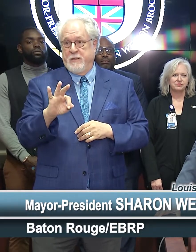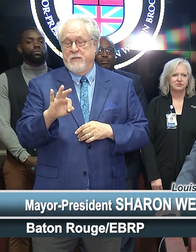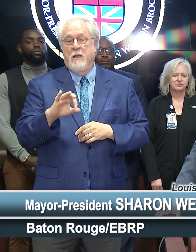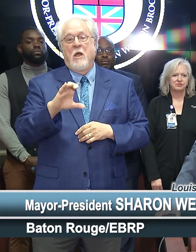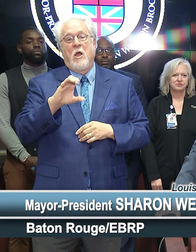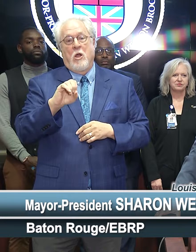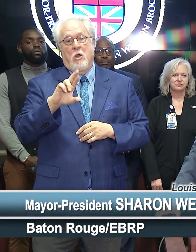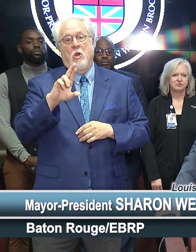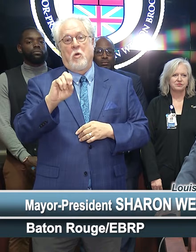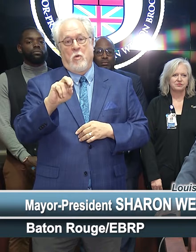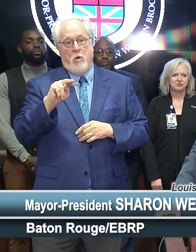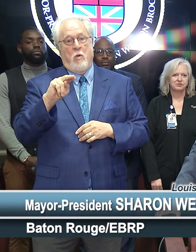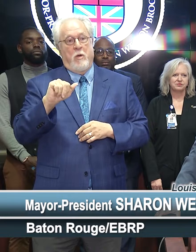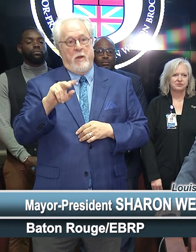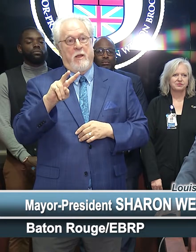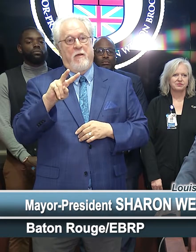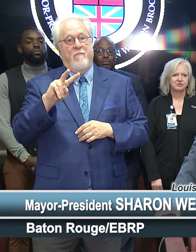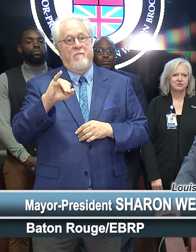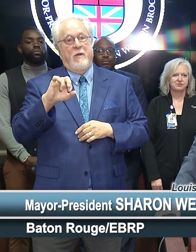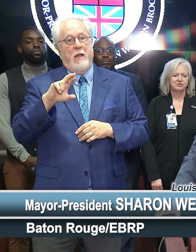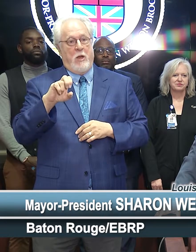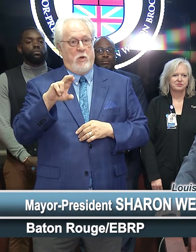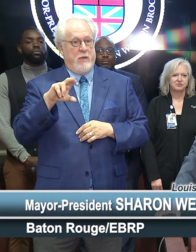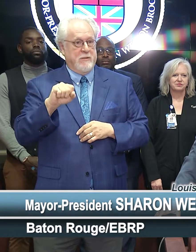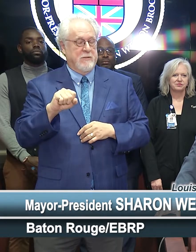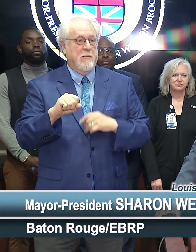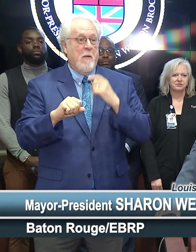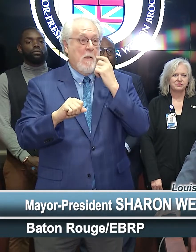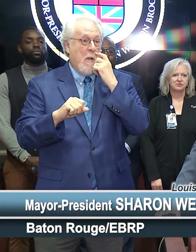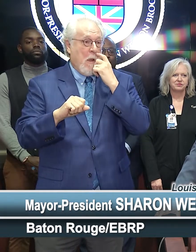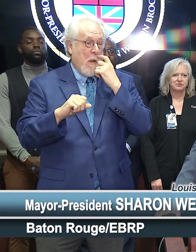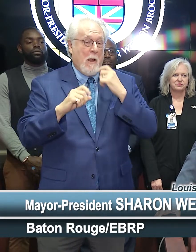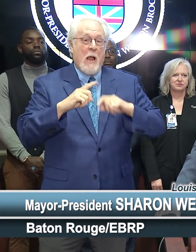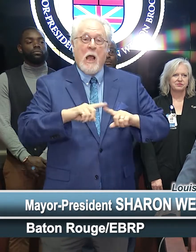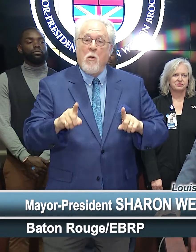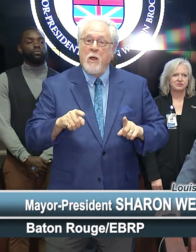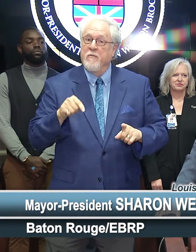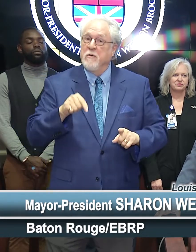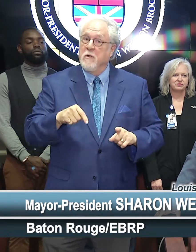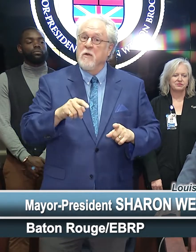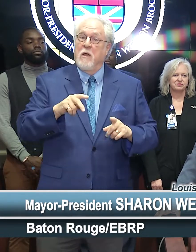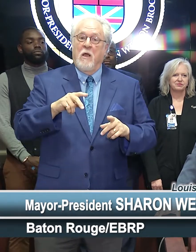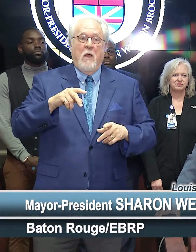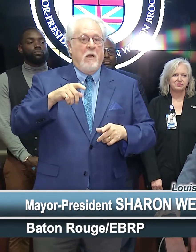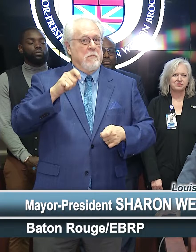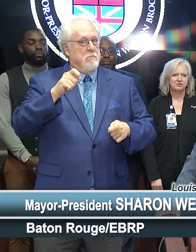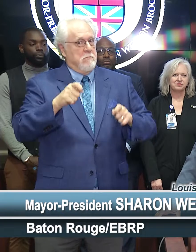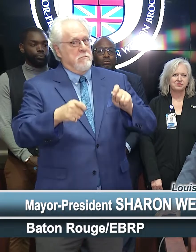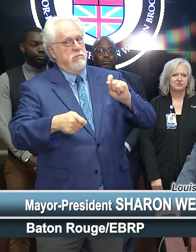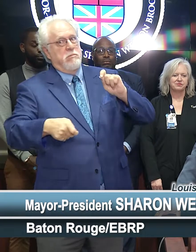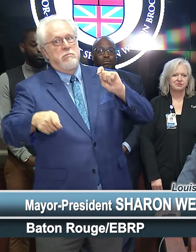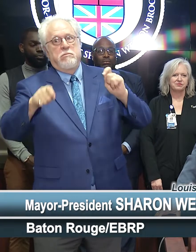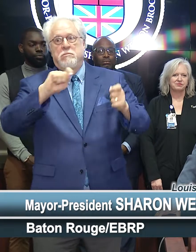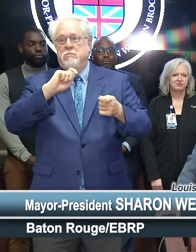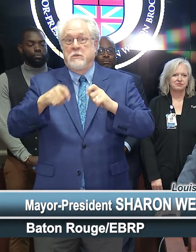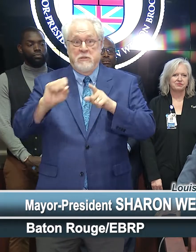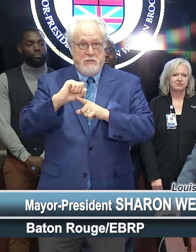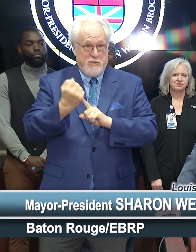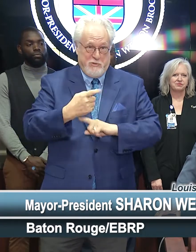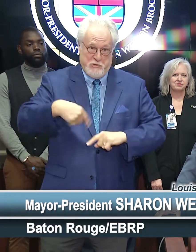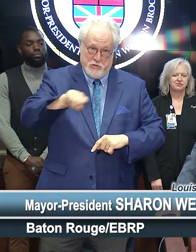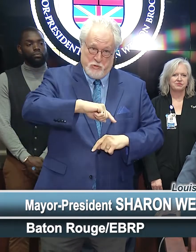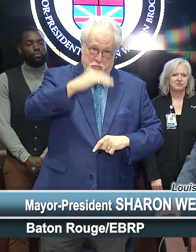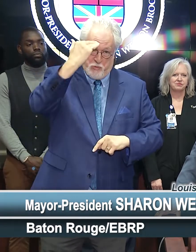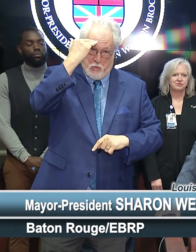known as the coronavirus. However, this is a very fluid situation, as I'm sure you know by